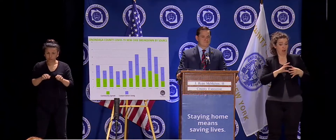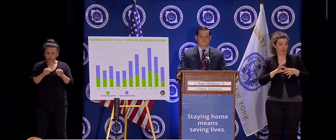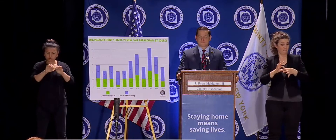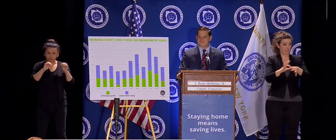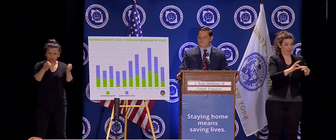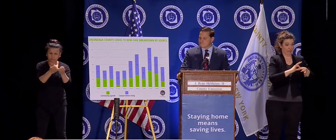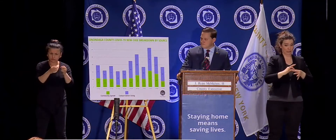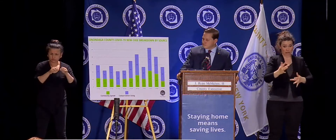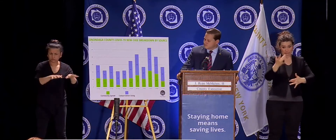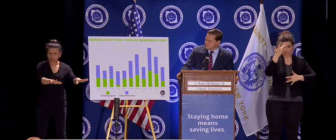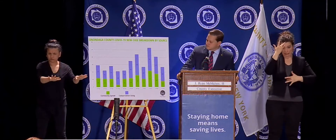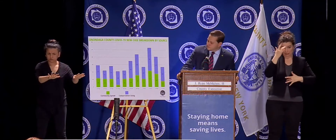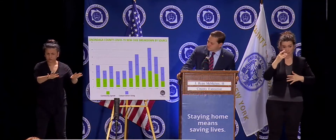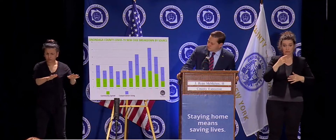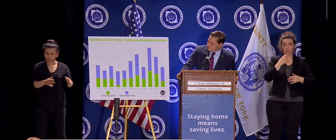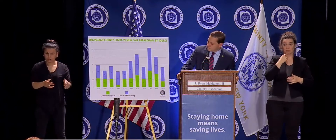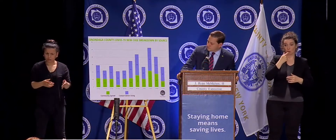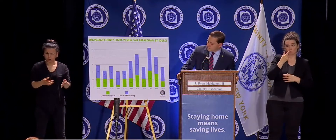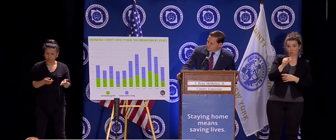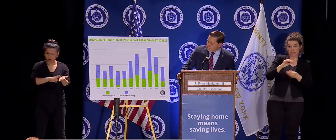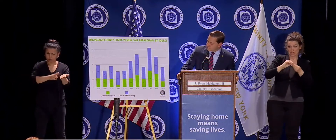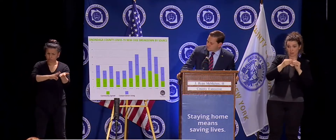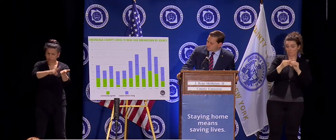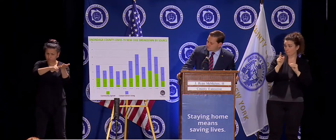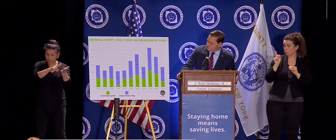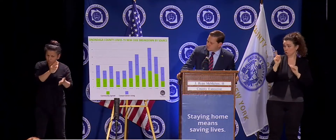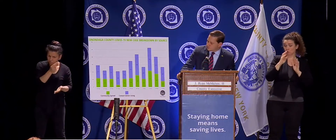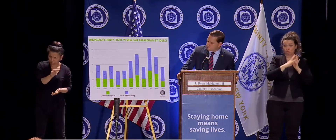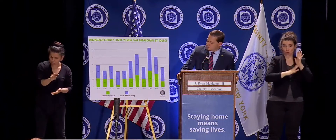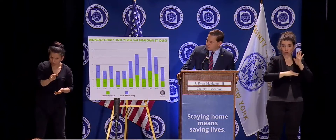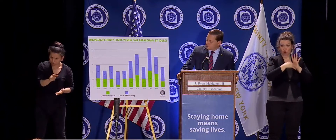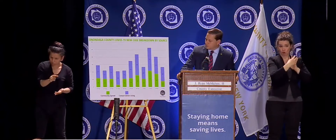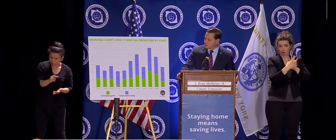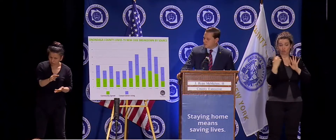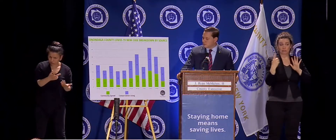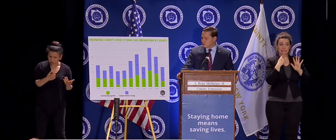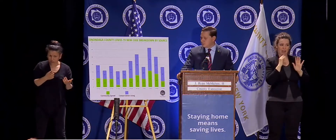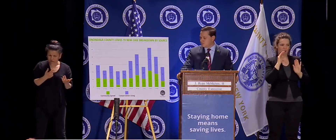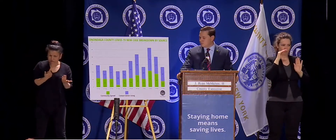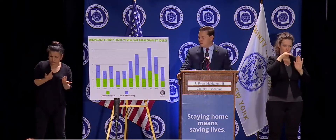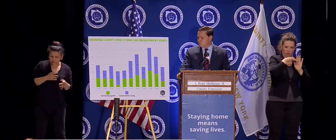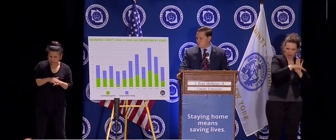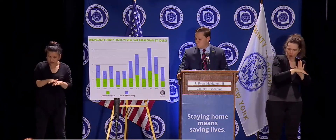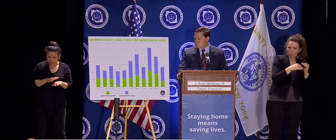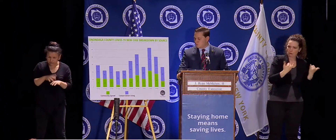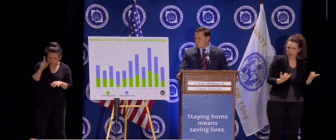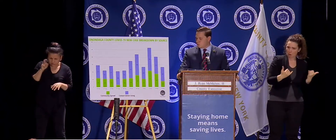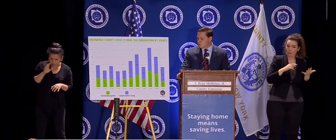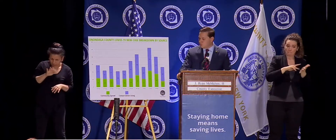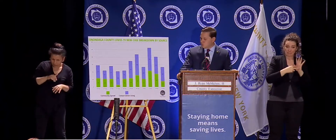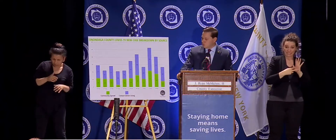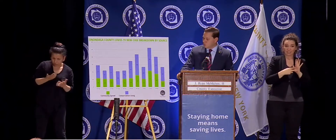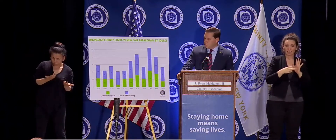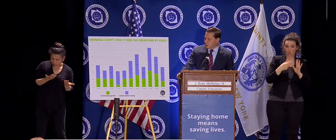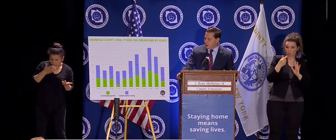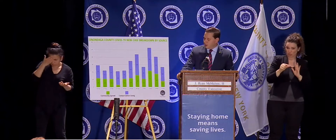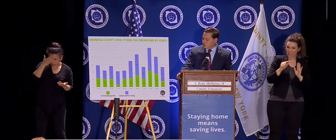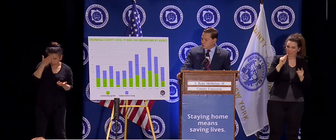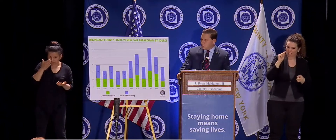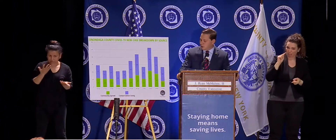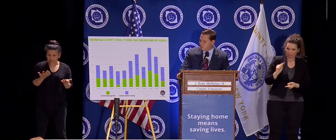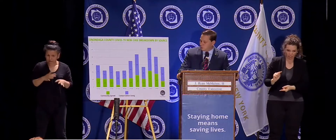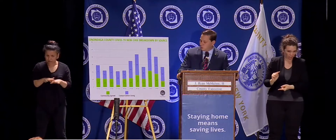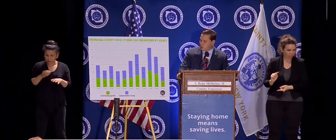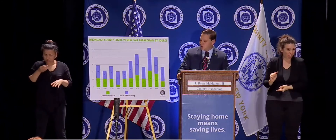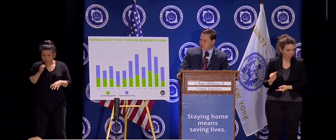you about community spread as we head toward a reopening of the economy? Yeah,